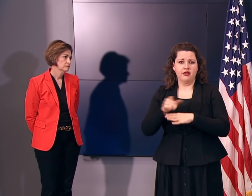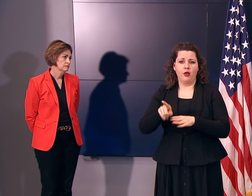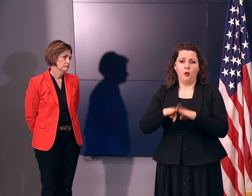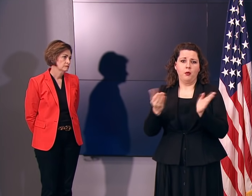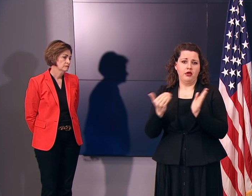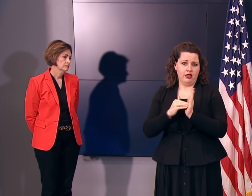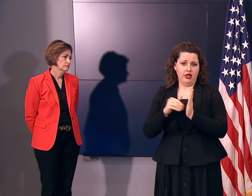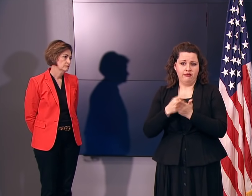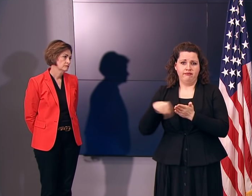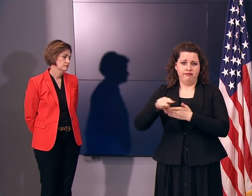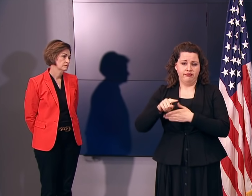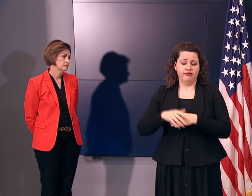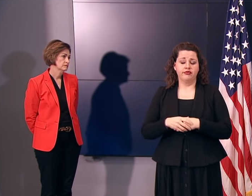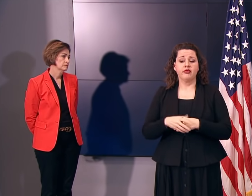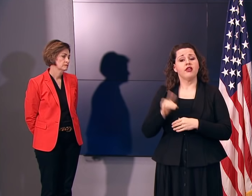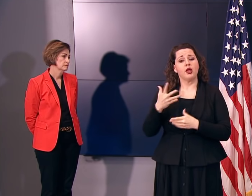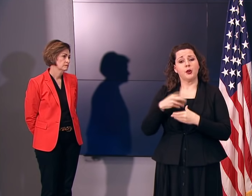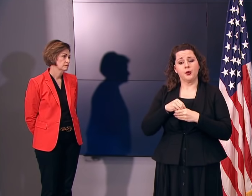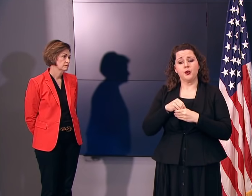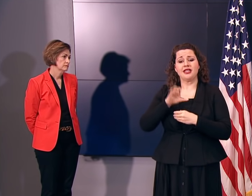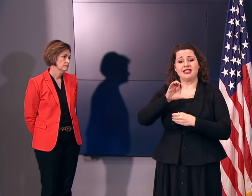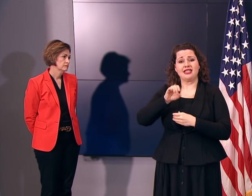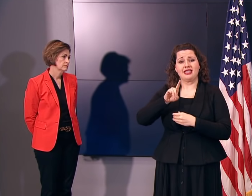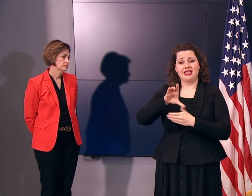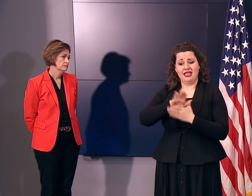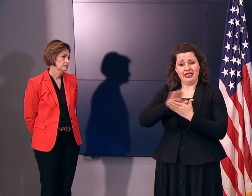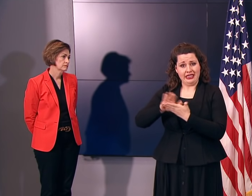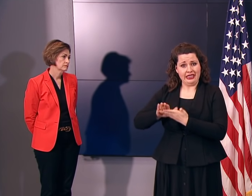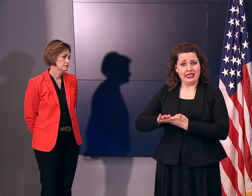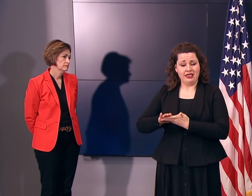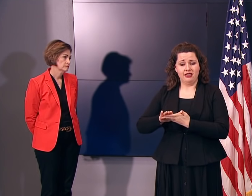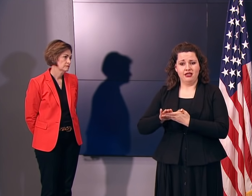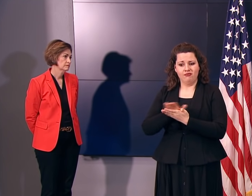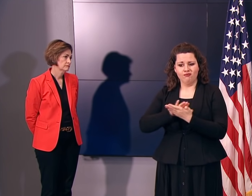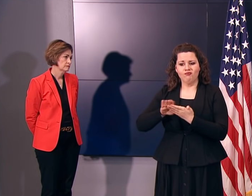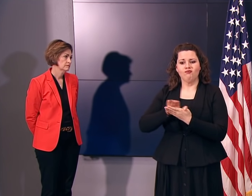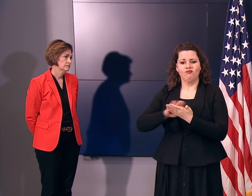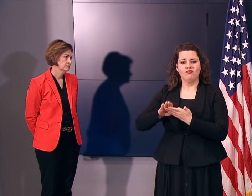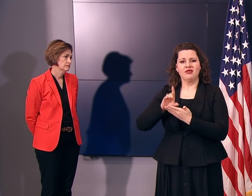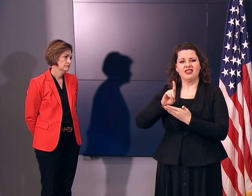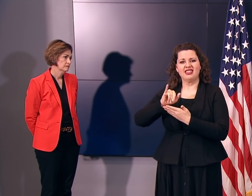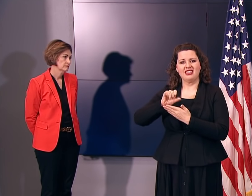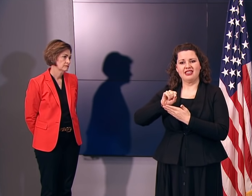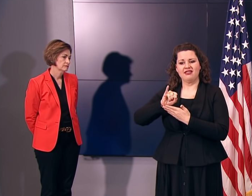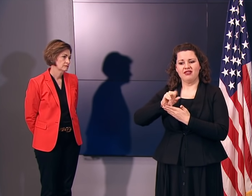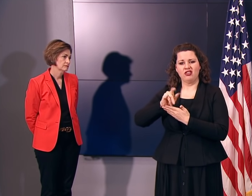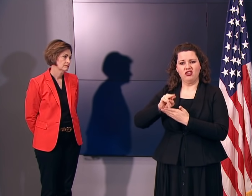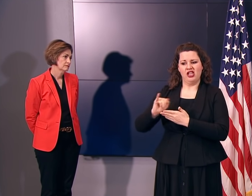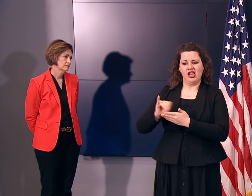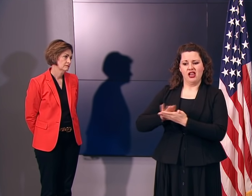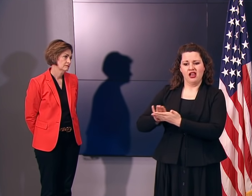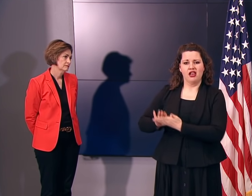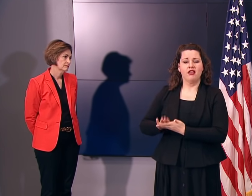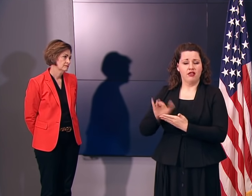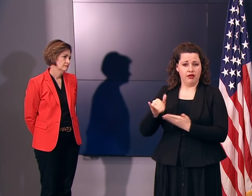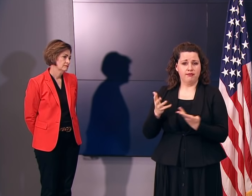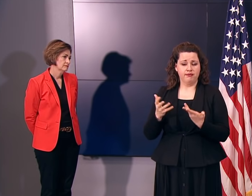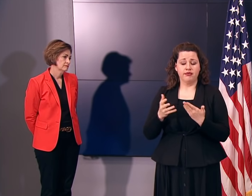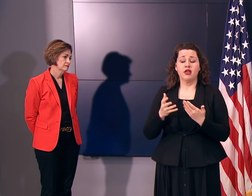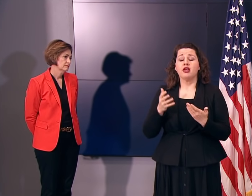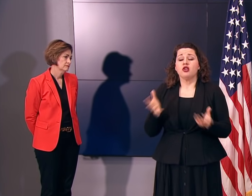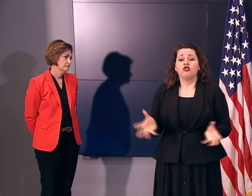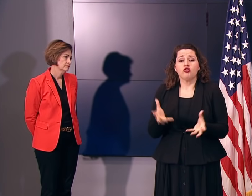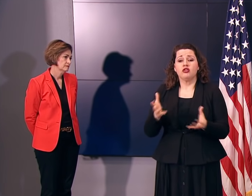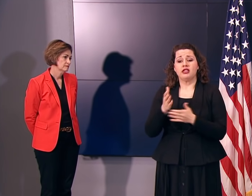week. This includes following CDC cleaning and disinfection guidance, encouraging the provision of